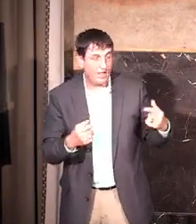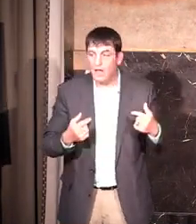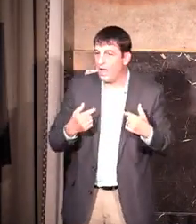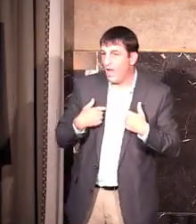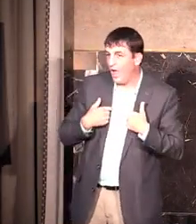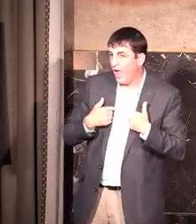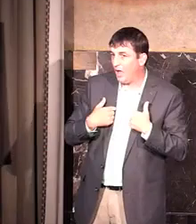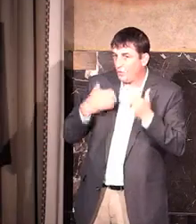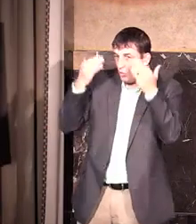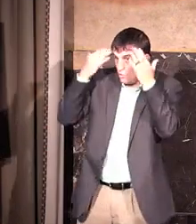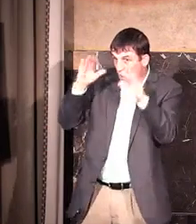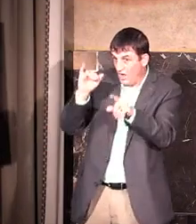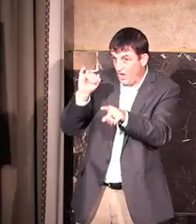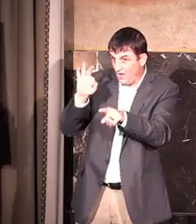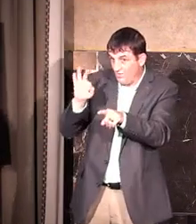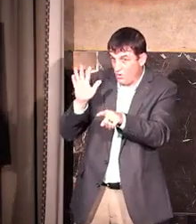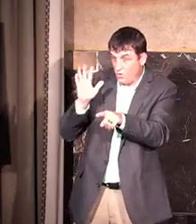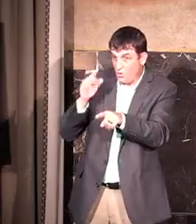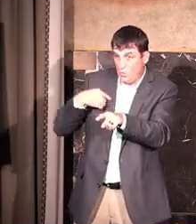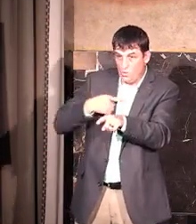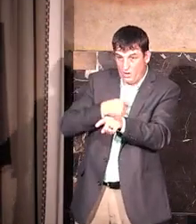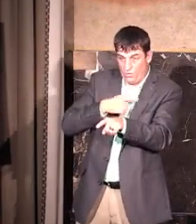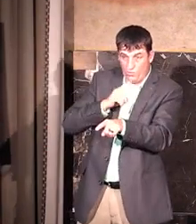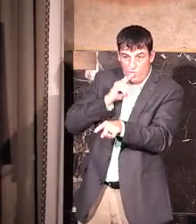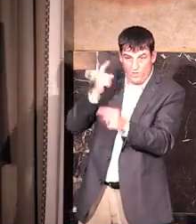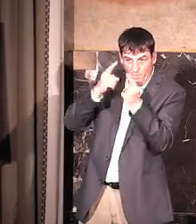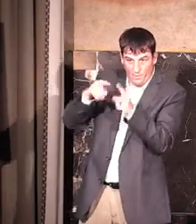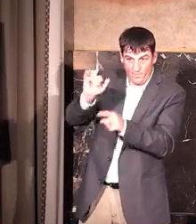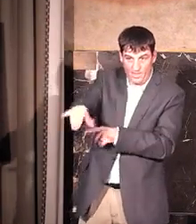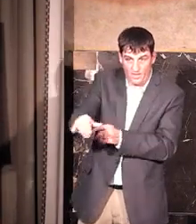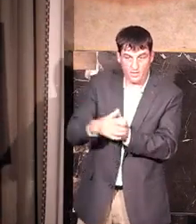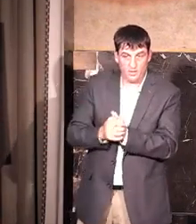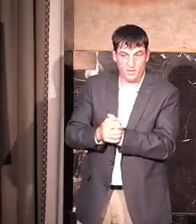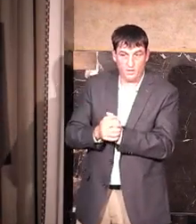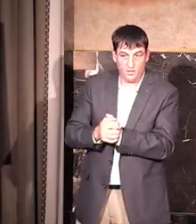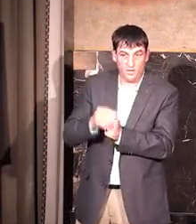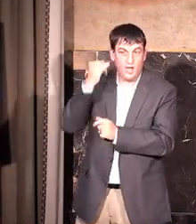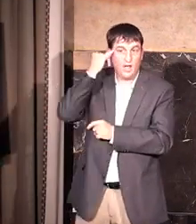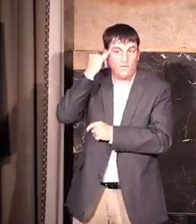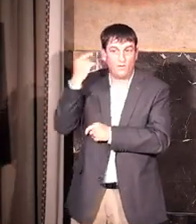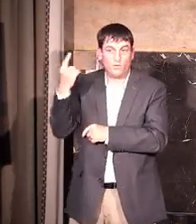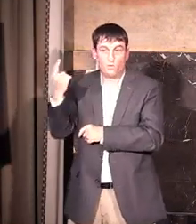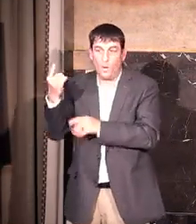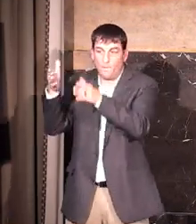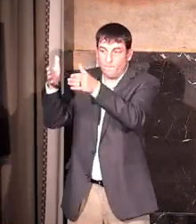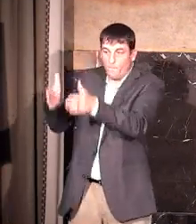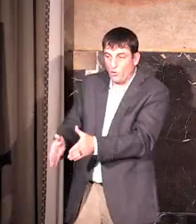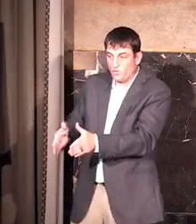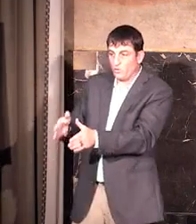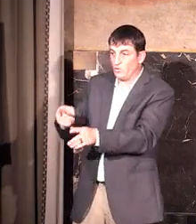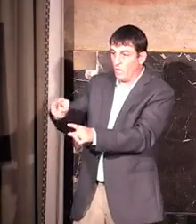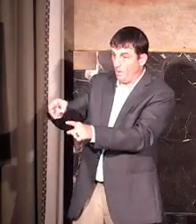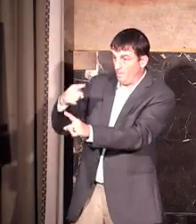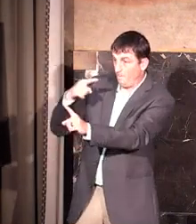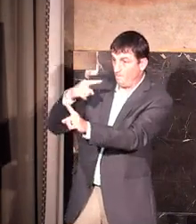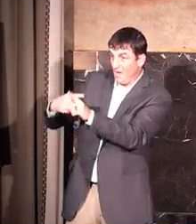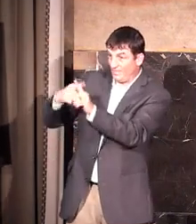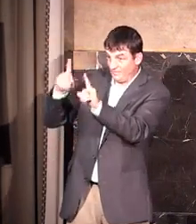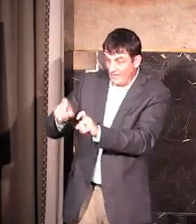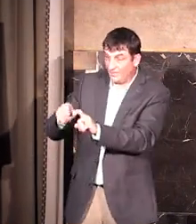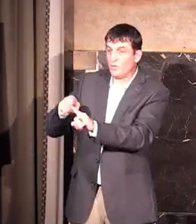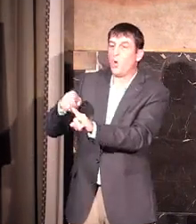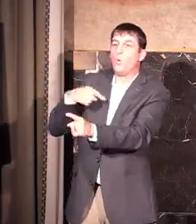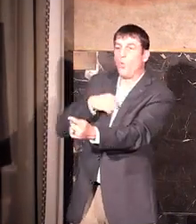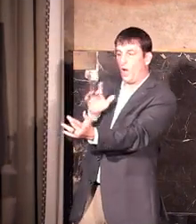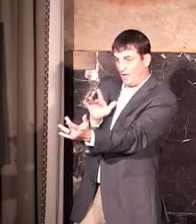that that's something that we're looking at. If we have an individual who tests positive, we will contact that individual and try to